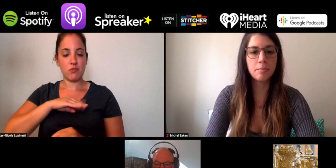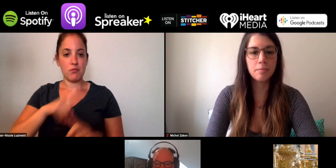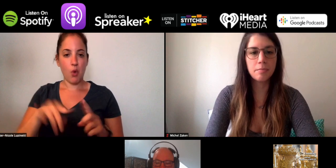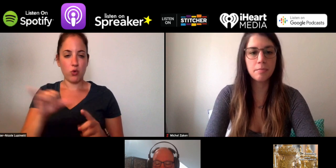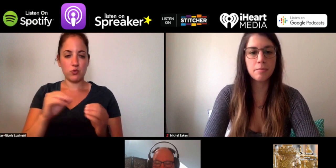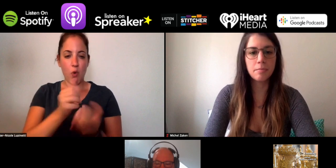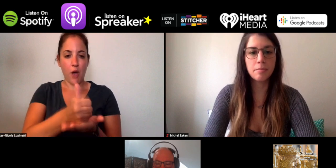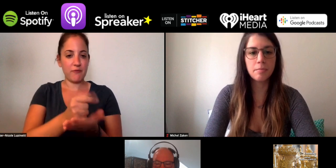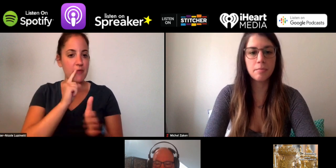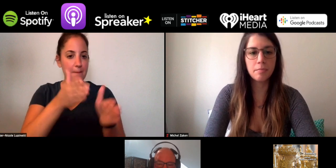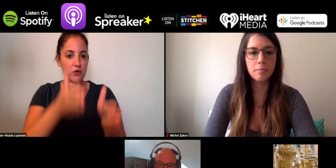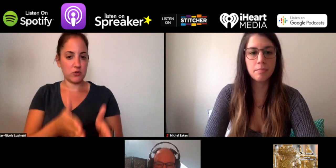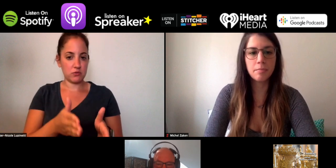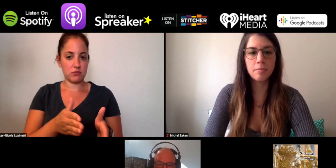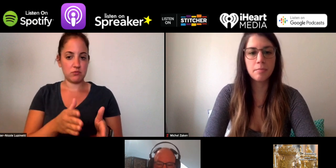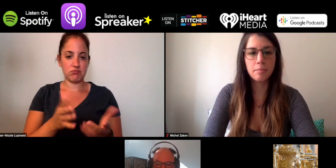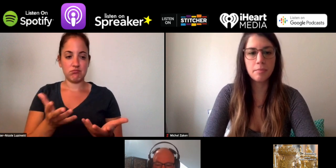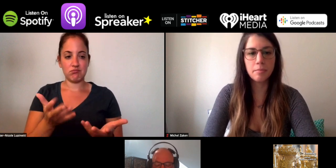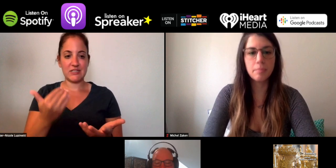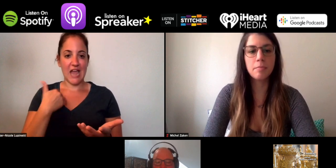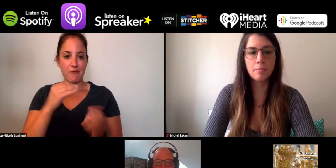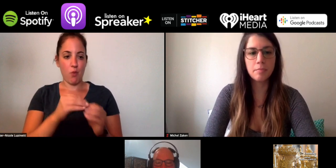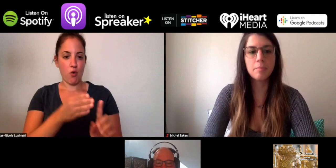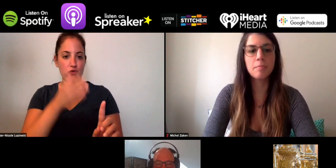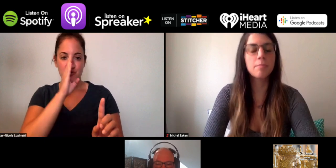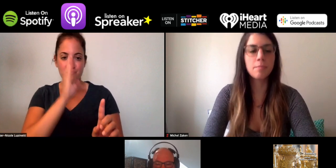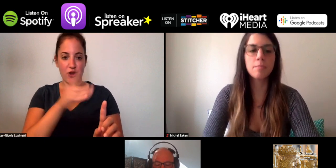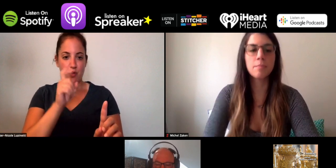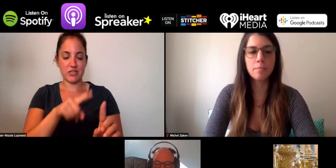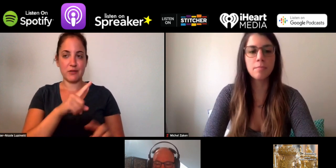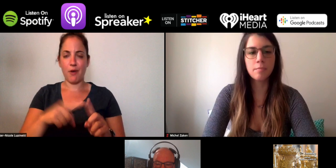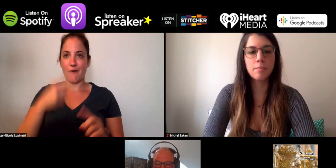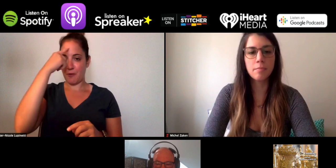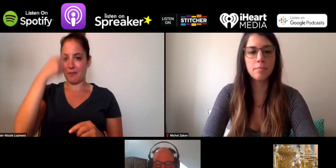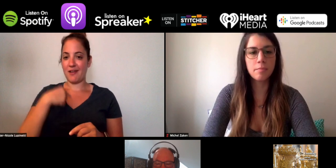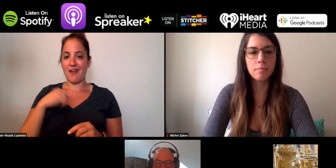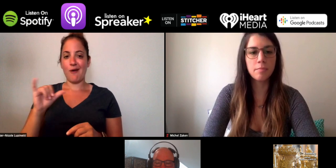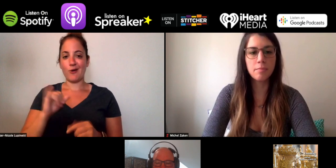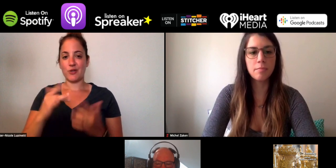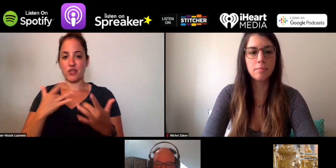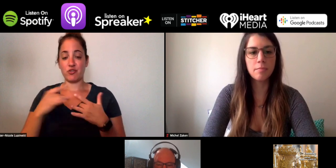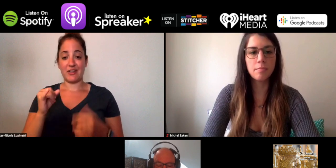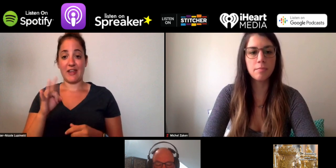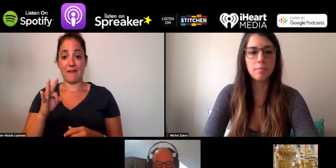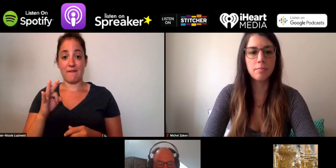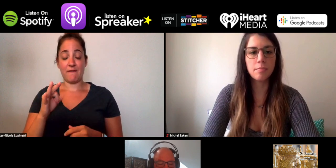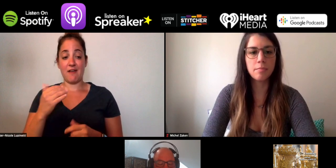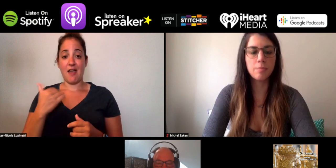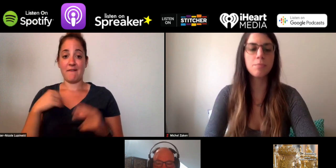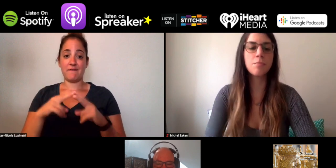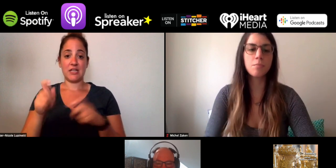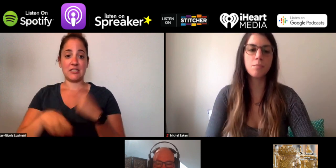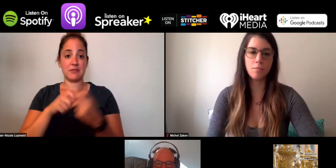them to know, like to have a direct question. But in my mind, I also worry that asking a specific